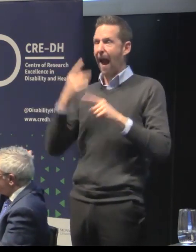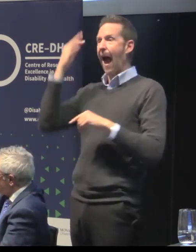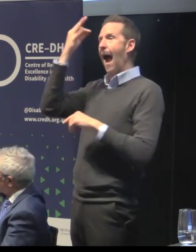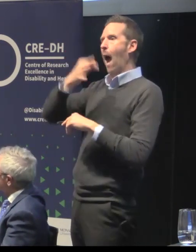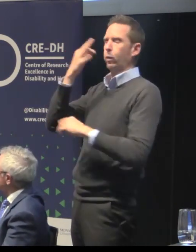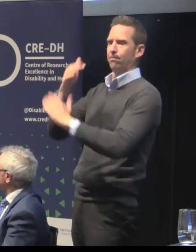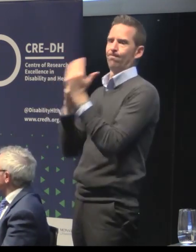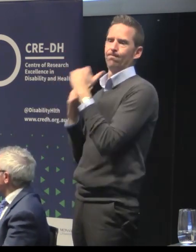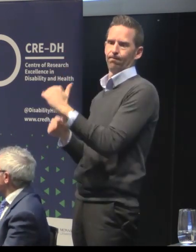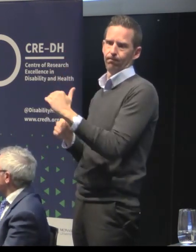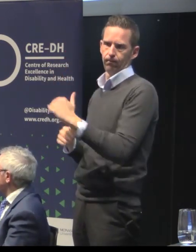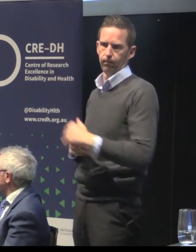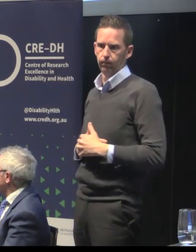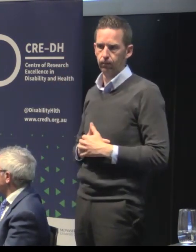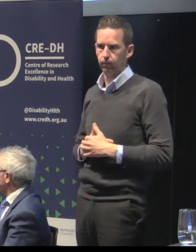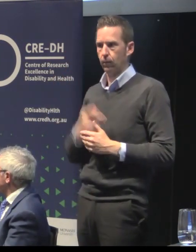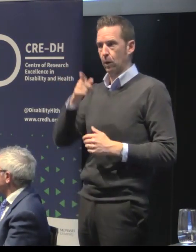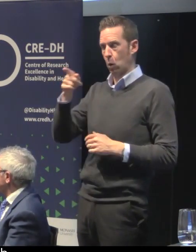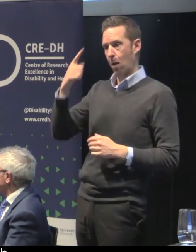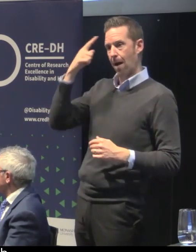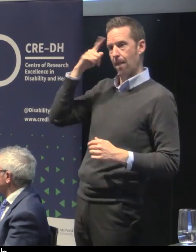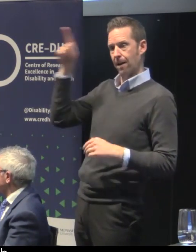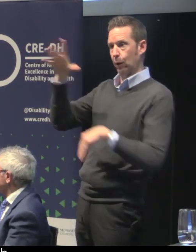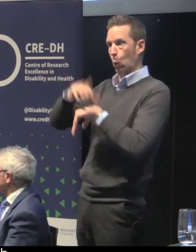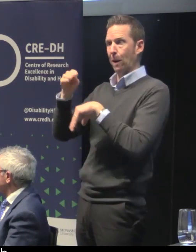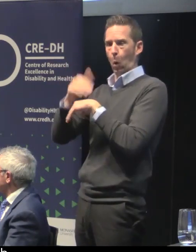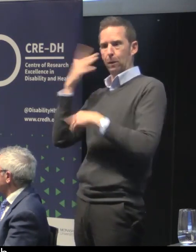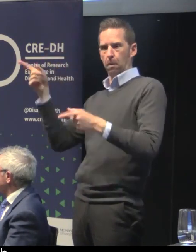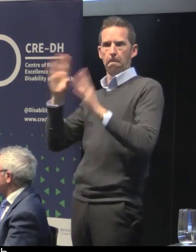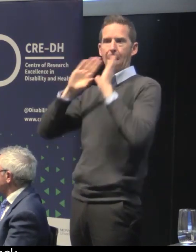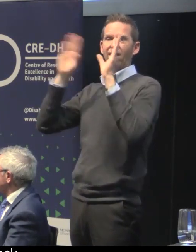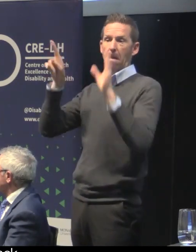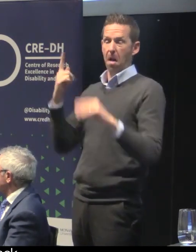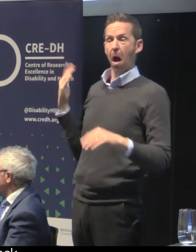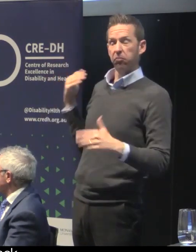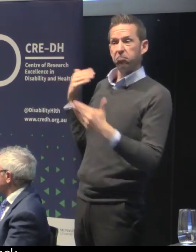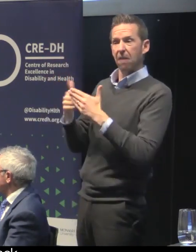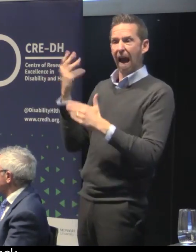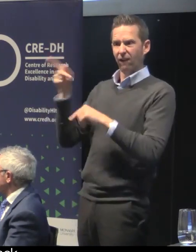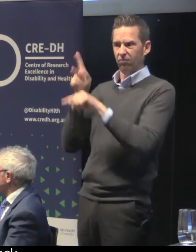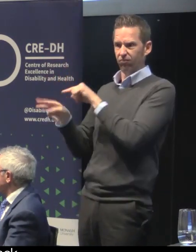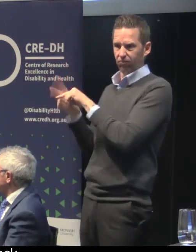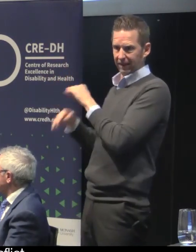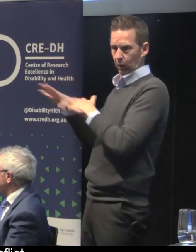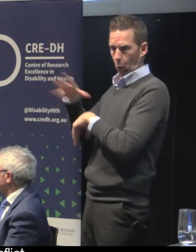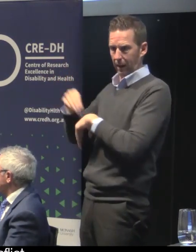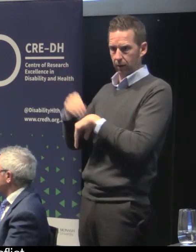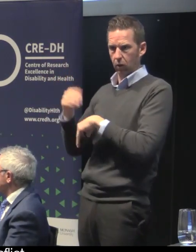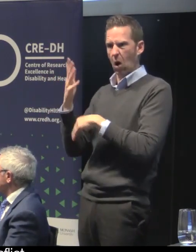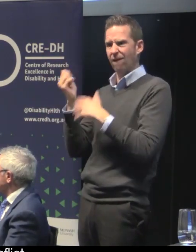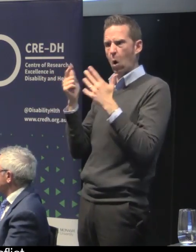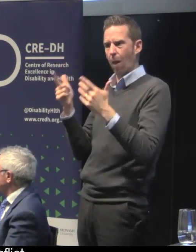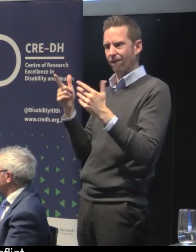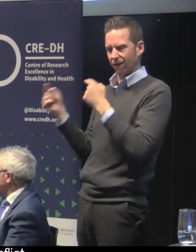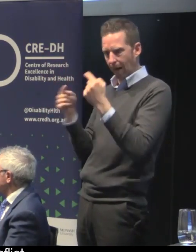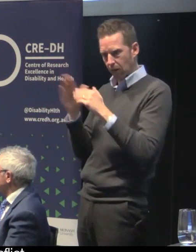restricted. So you think the Swedish welfare state is marvellous, but they've actually cut back quite a lot. So there's a lot of conflict in terms of